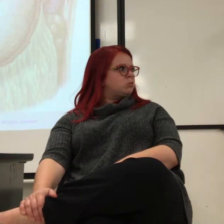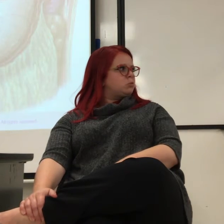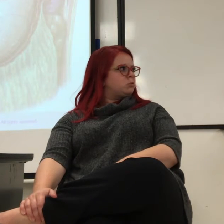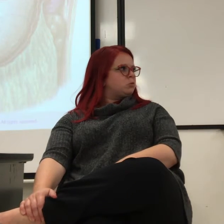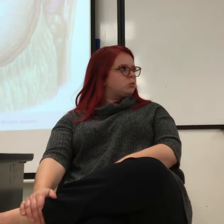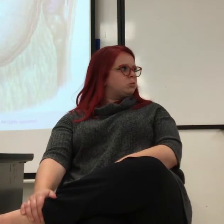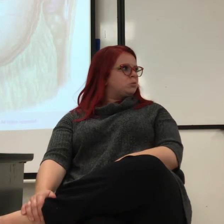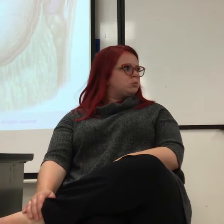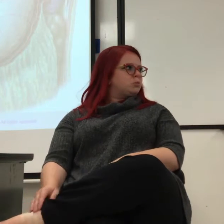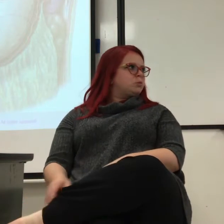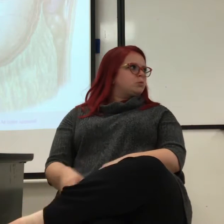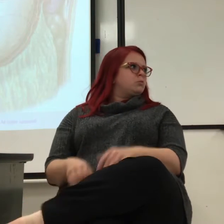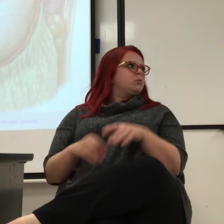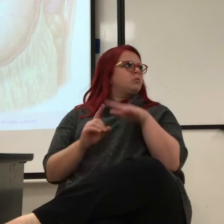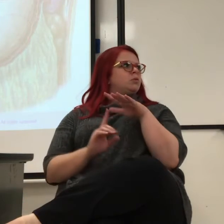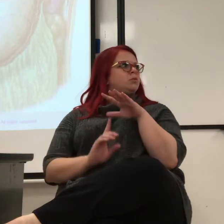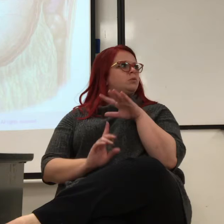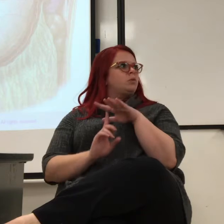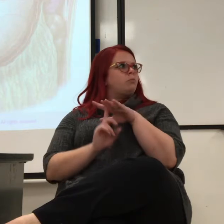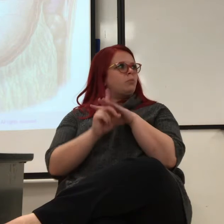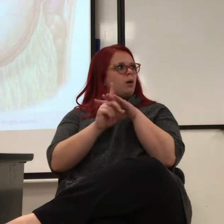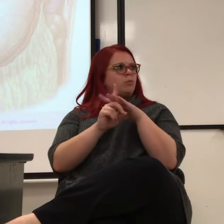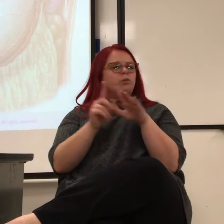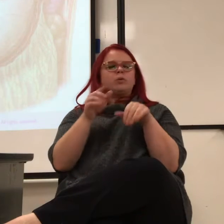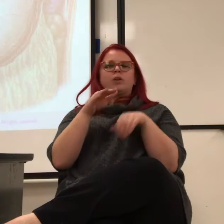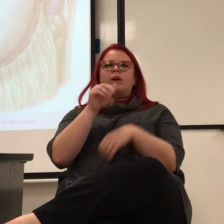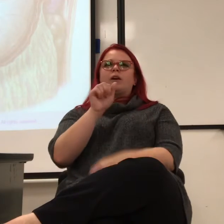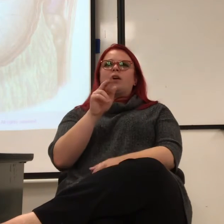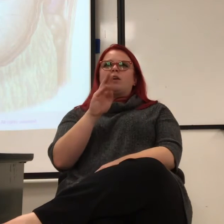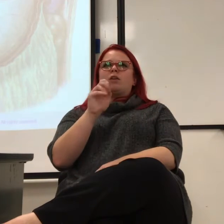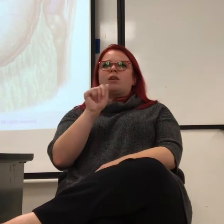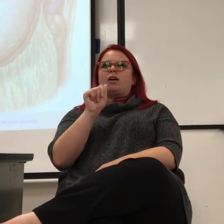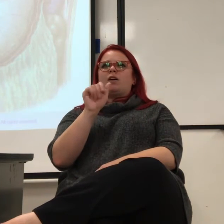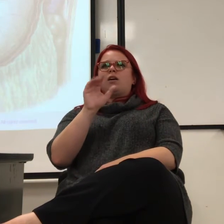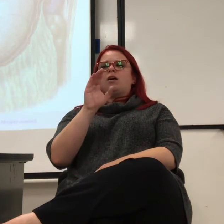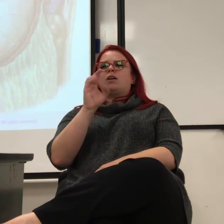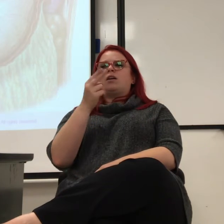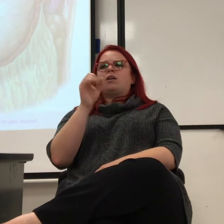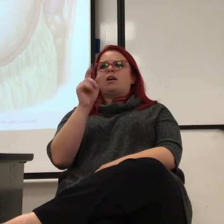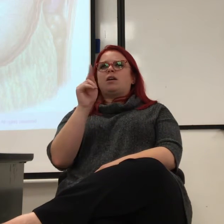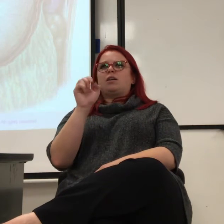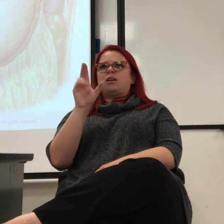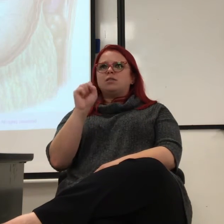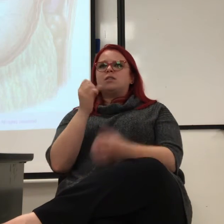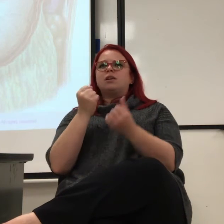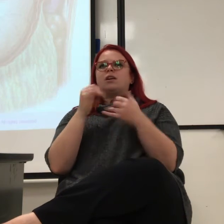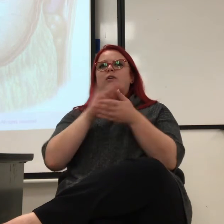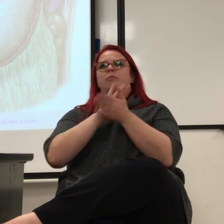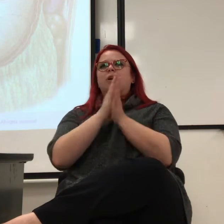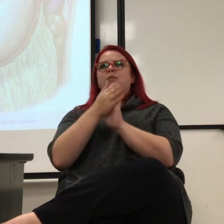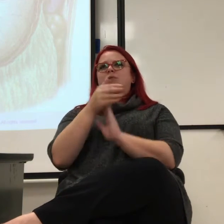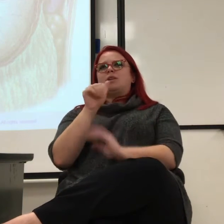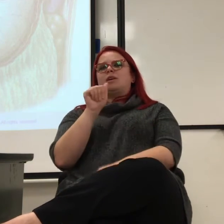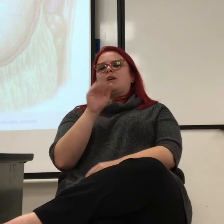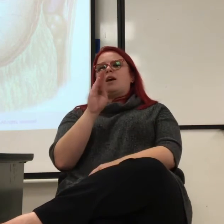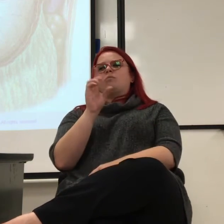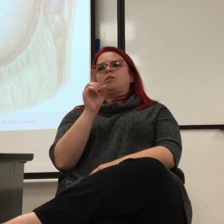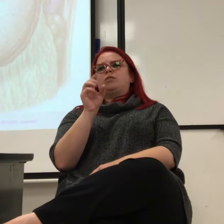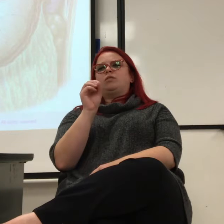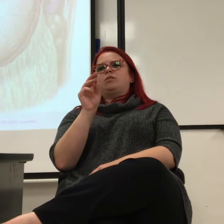So you pop through the aortic hiatus and you are the abdominal aorta. Call number one.